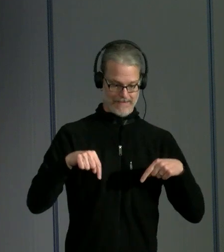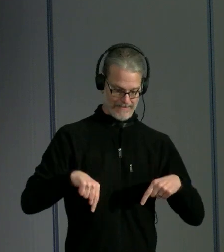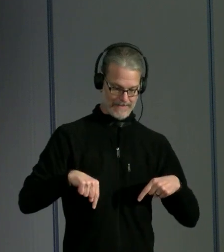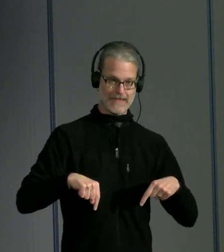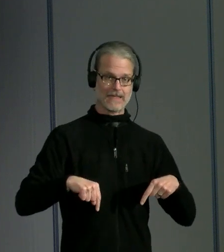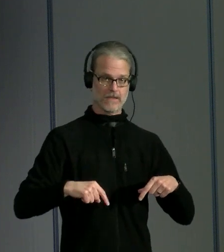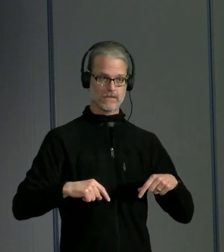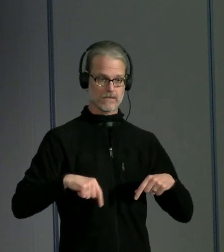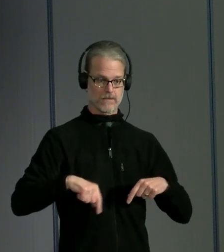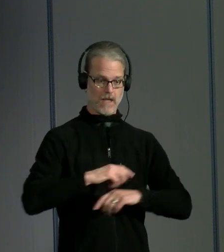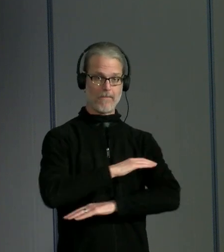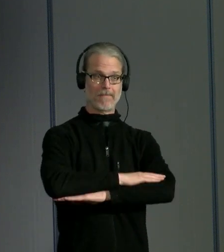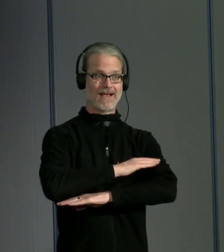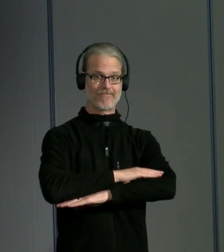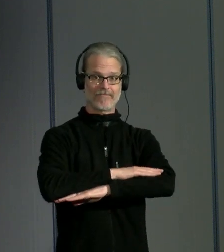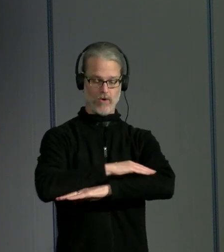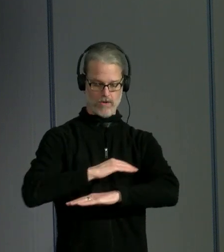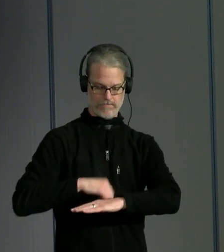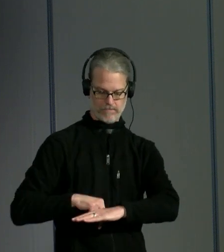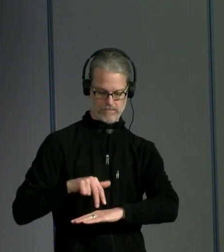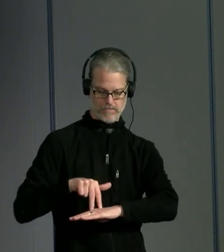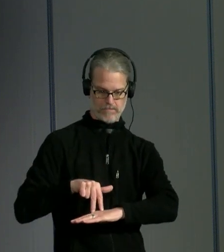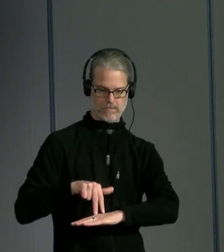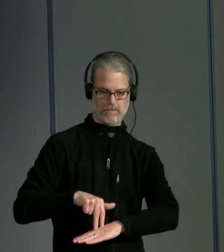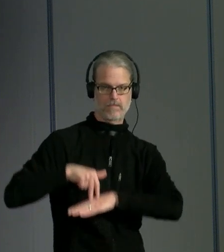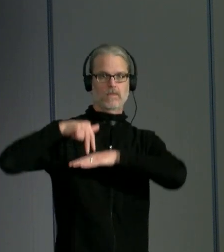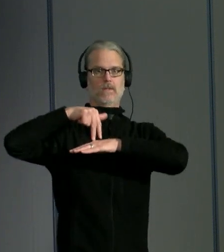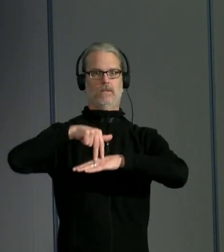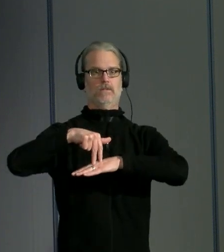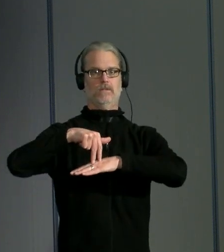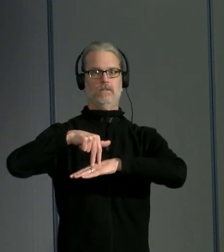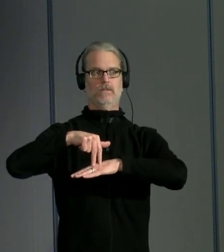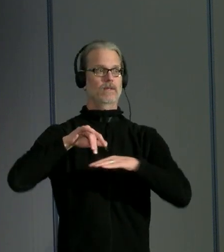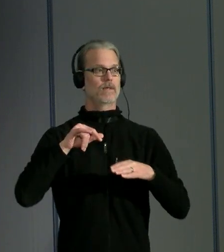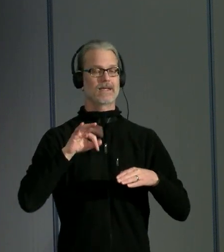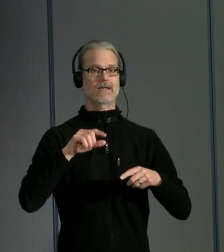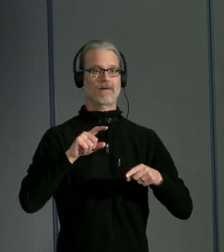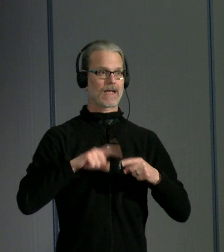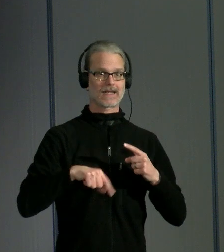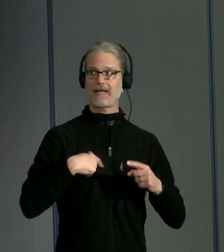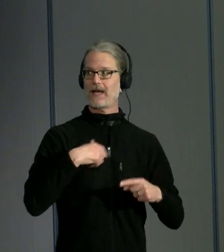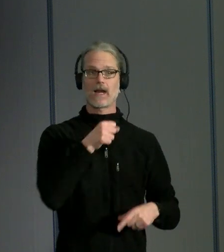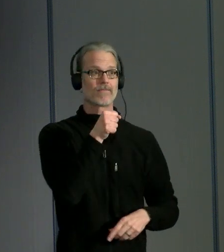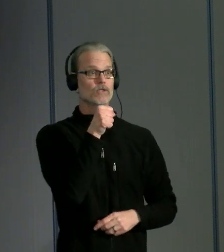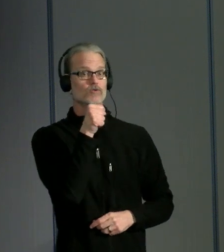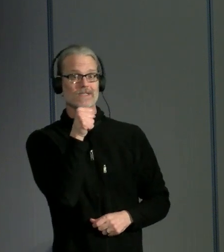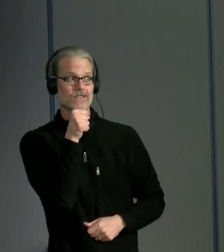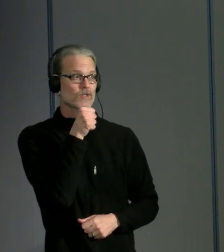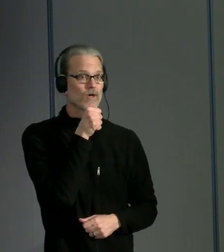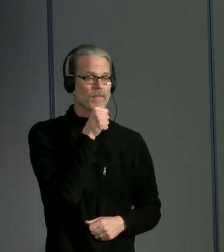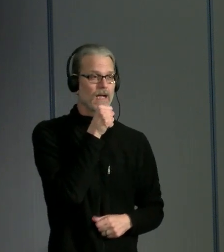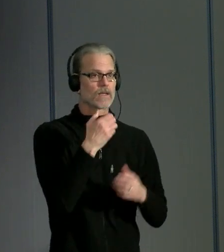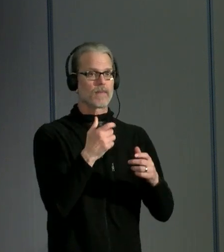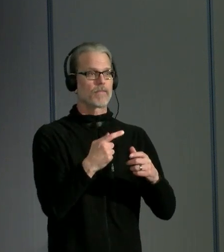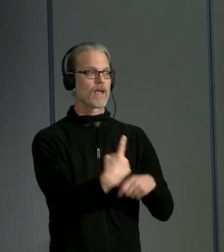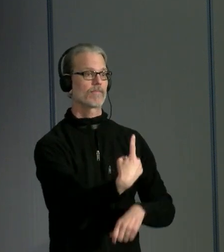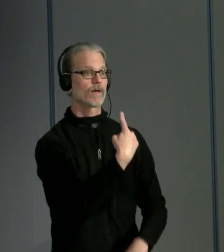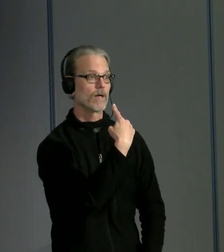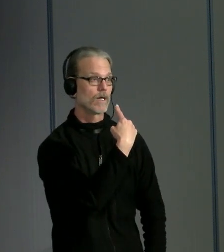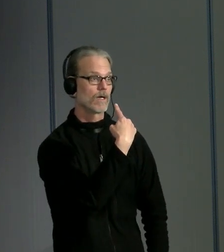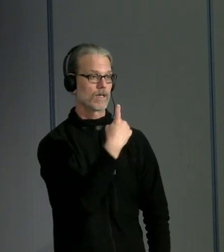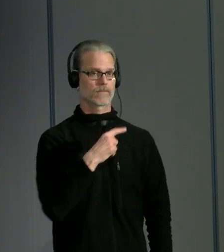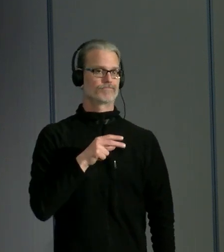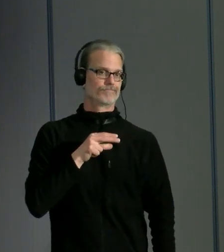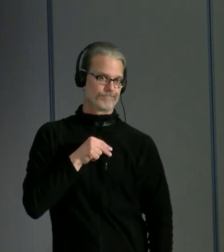platform, but if I have a fine motor limitation and I can't hold a traditional mic, whether an alternative mic should be important, whether that's